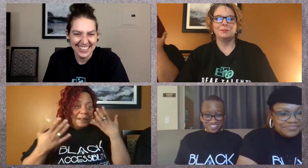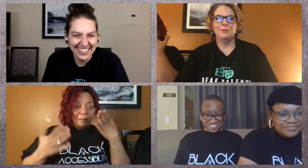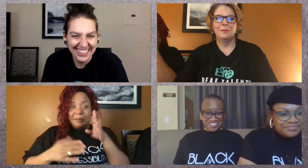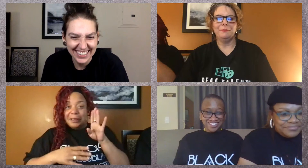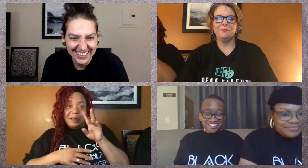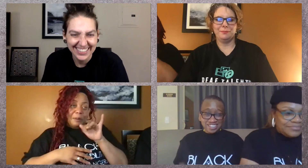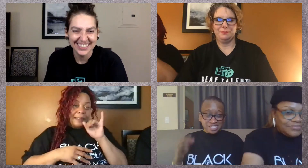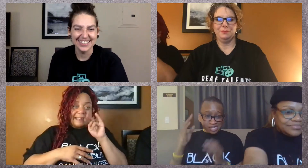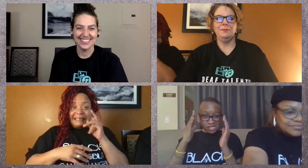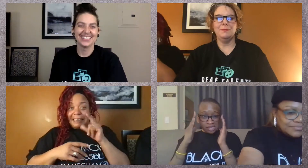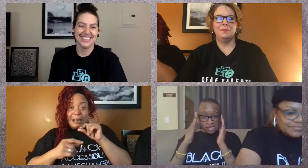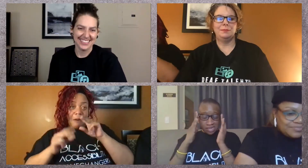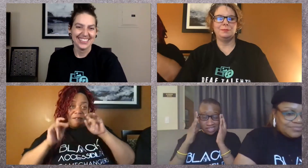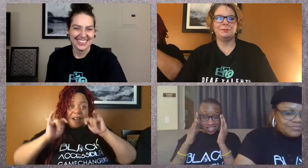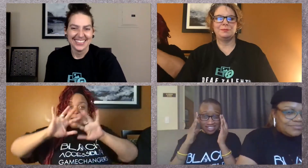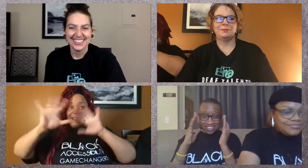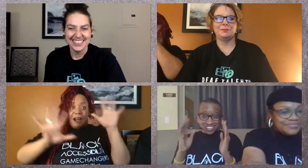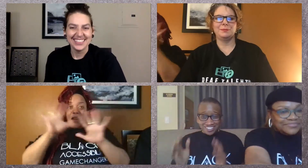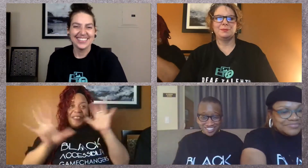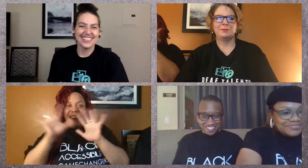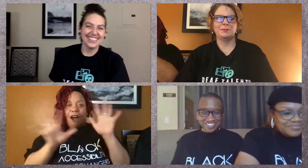red, orange,